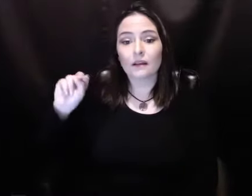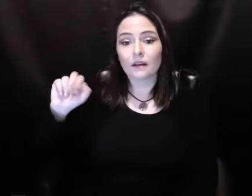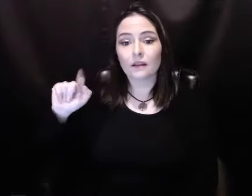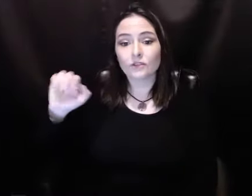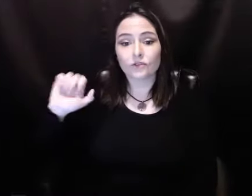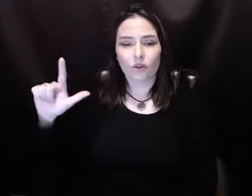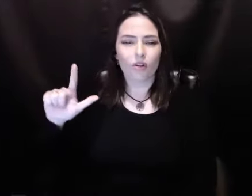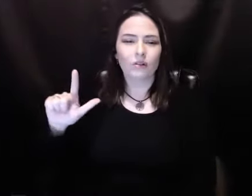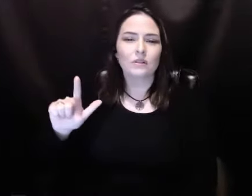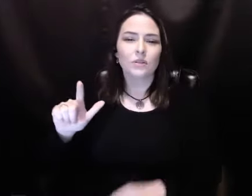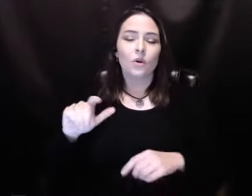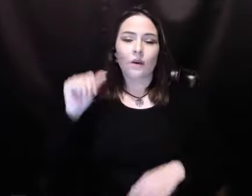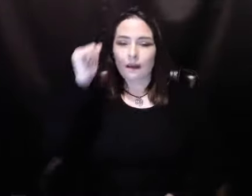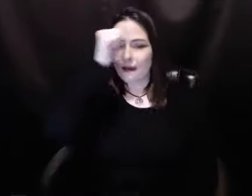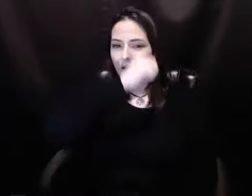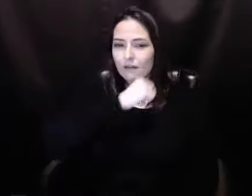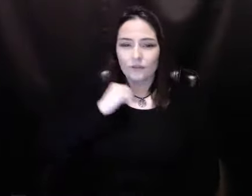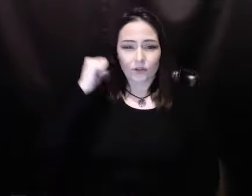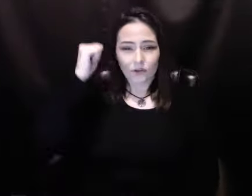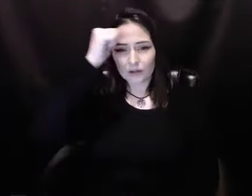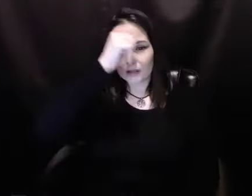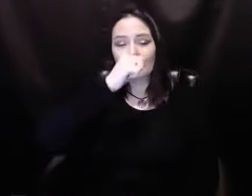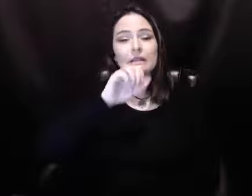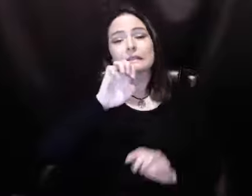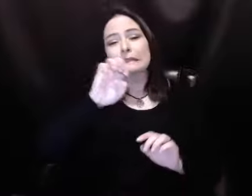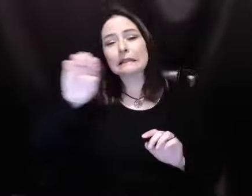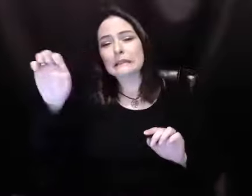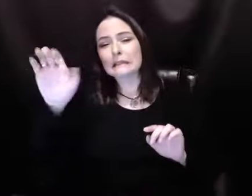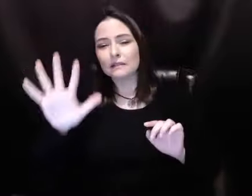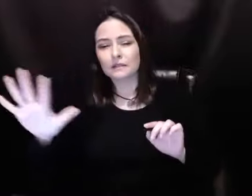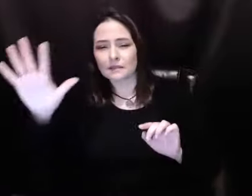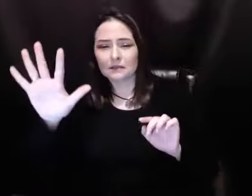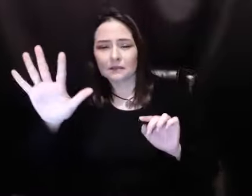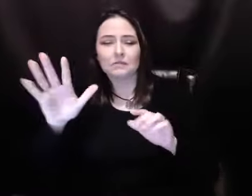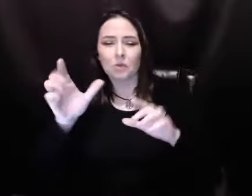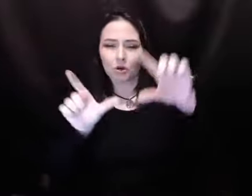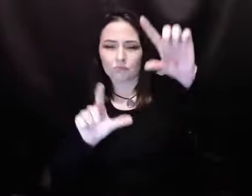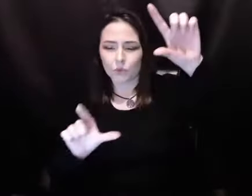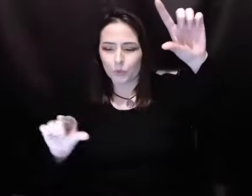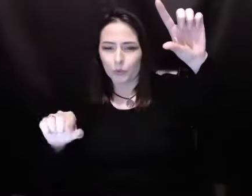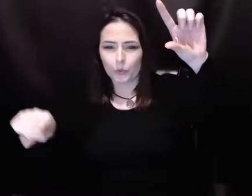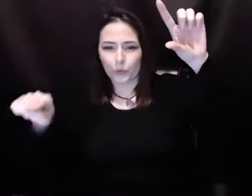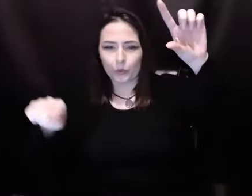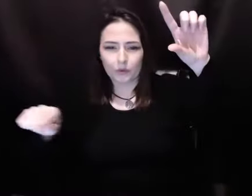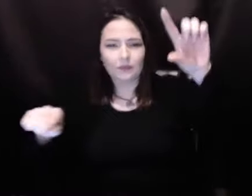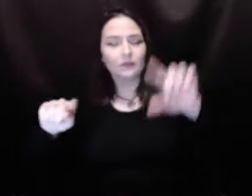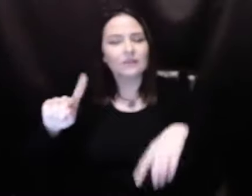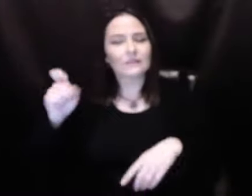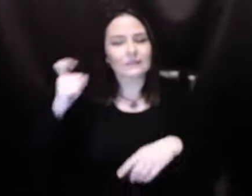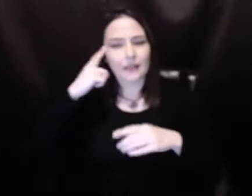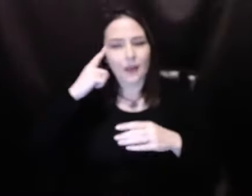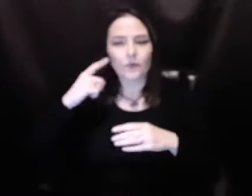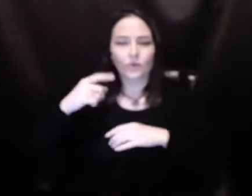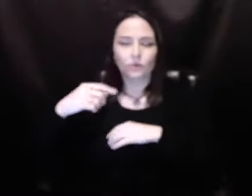was a wonderful lesson for me on step 4. Thanks. I'm going to introduce the